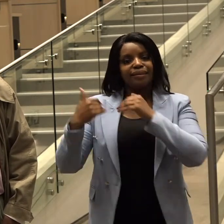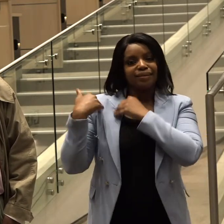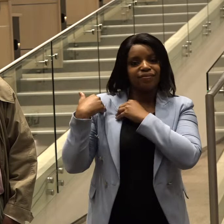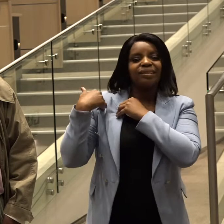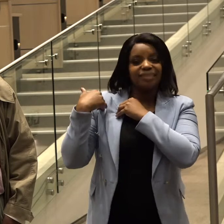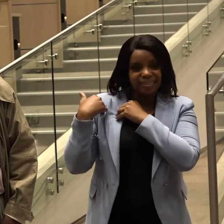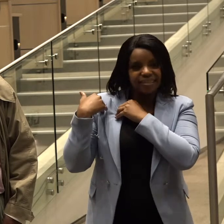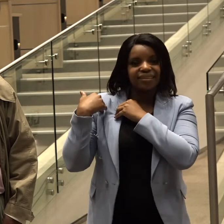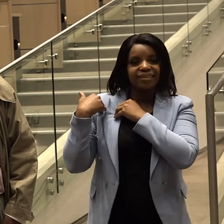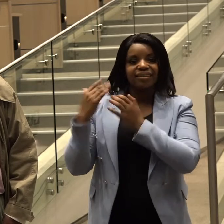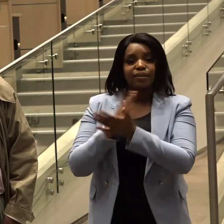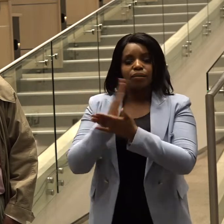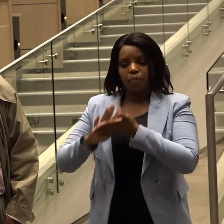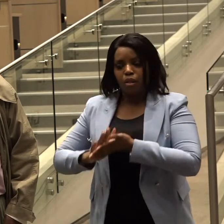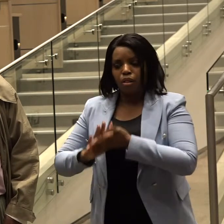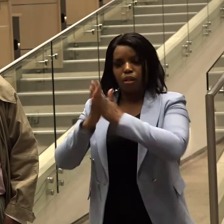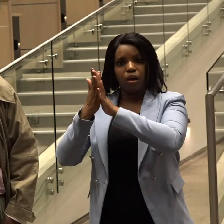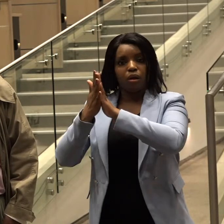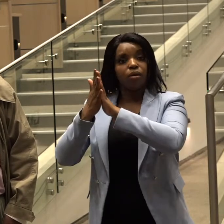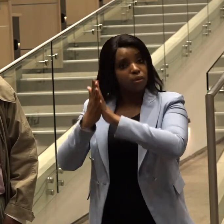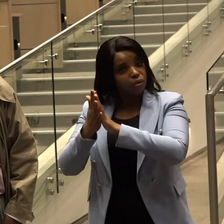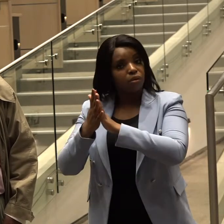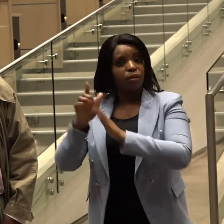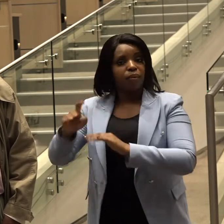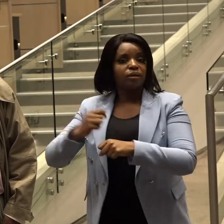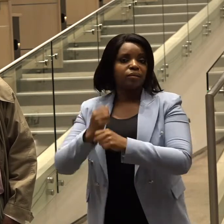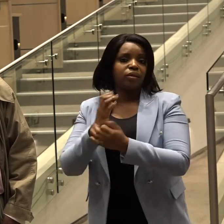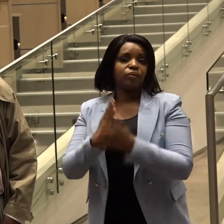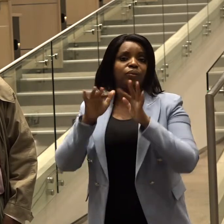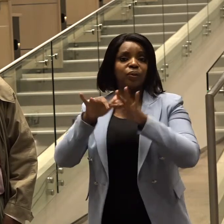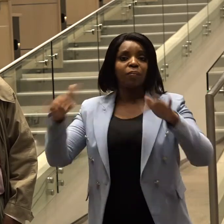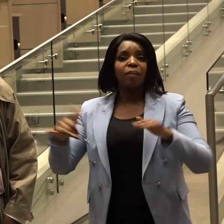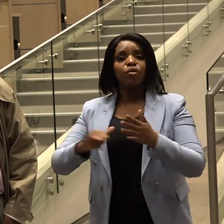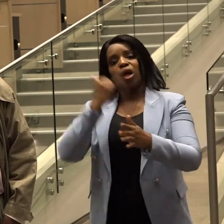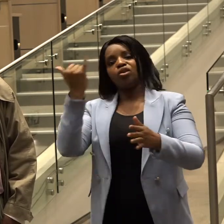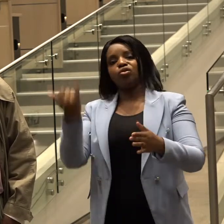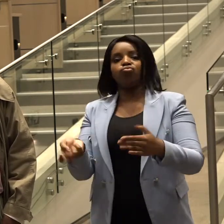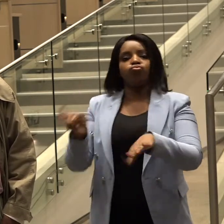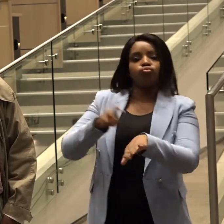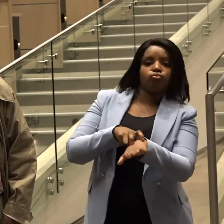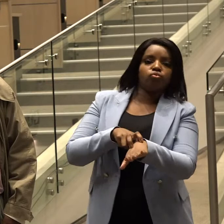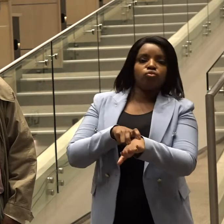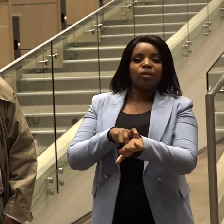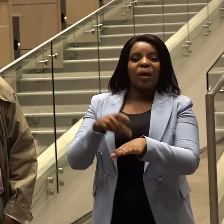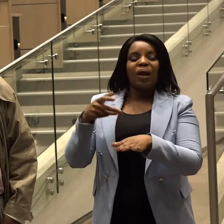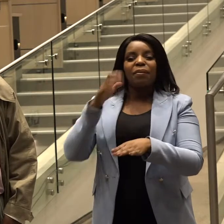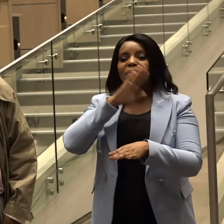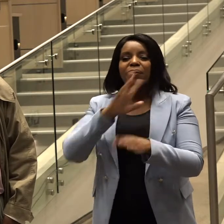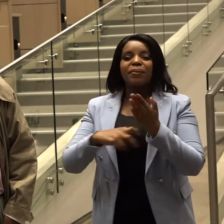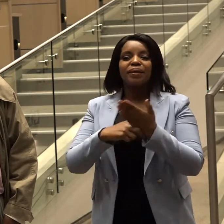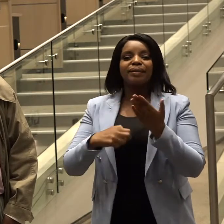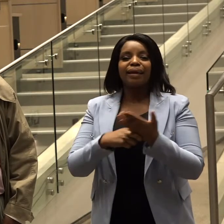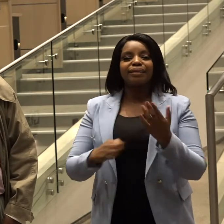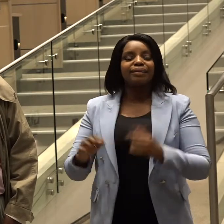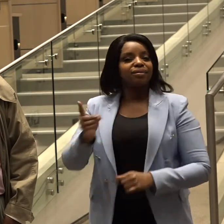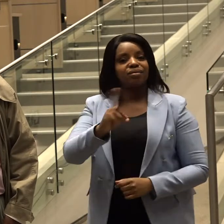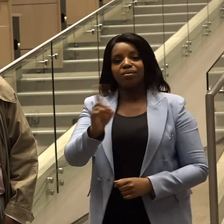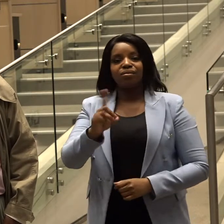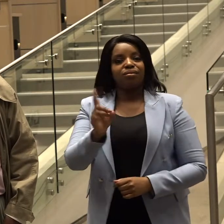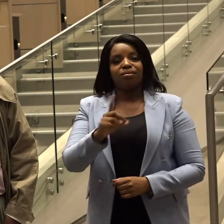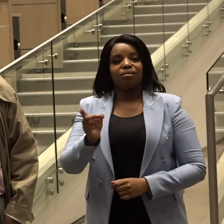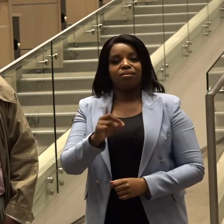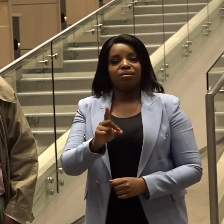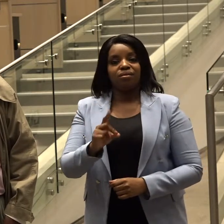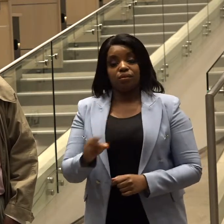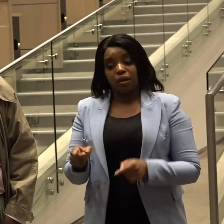Aid of properties make sure people they don't take a train without the ticket you know all those time lap and the people who